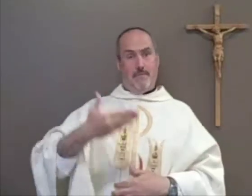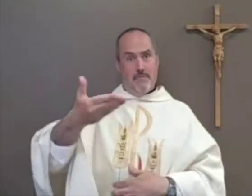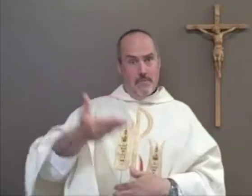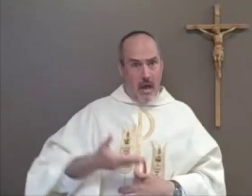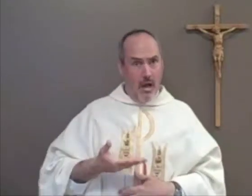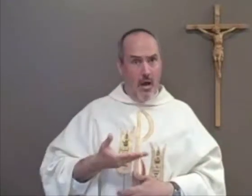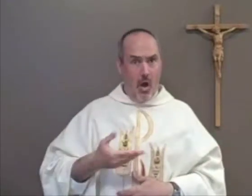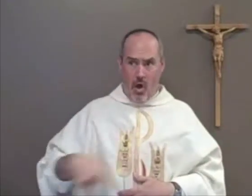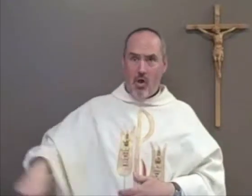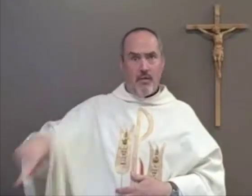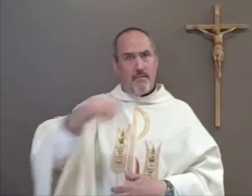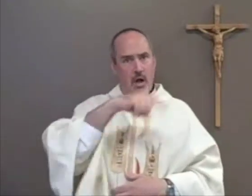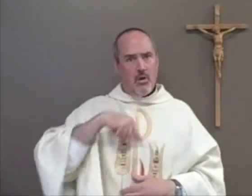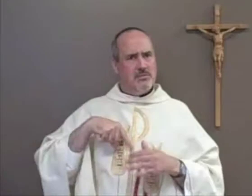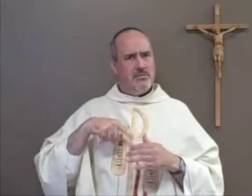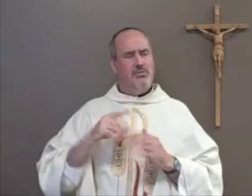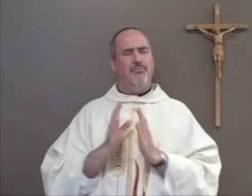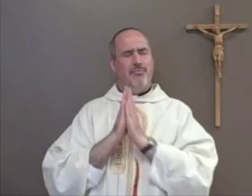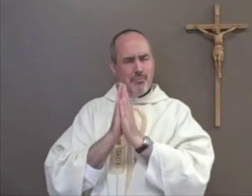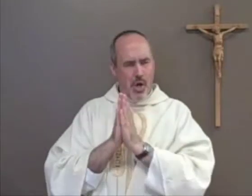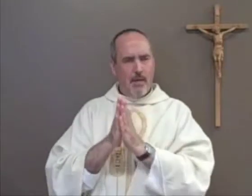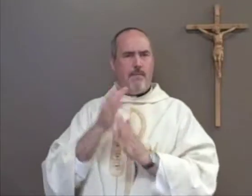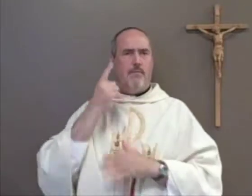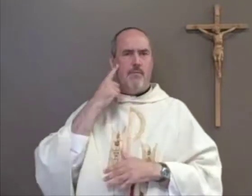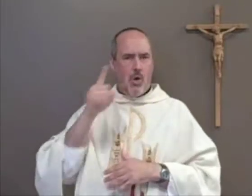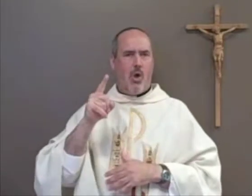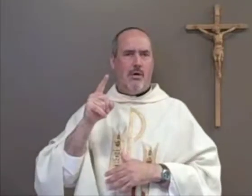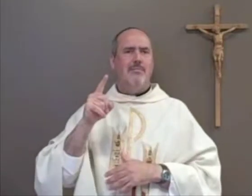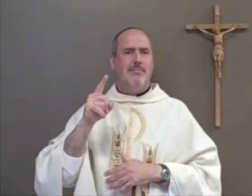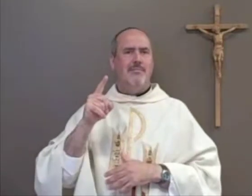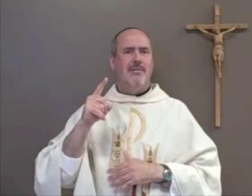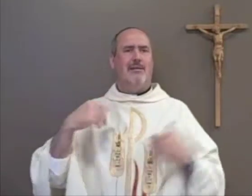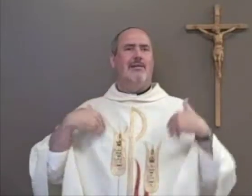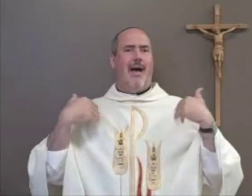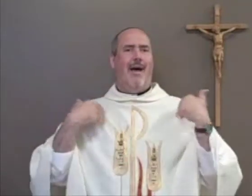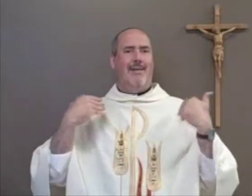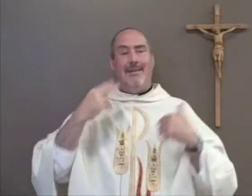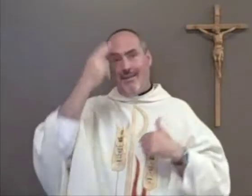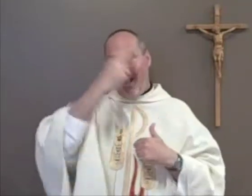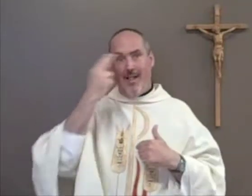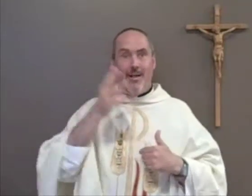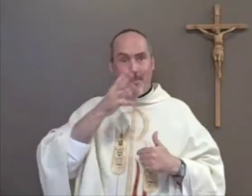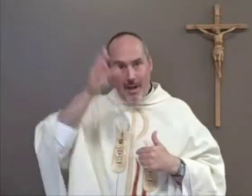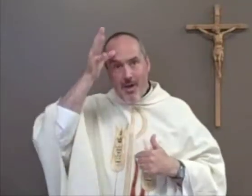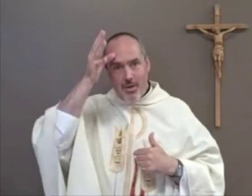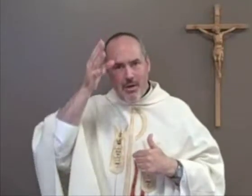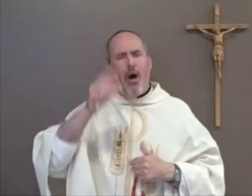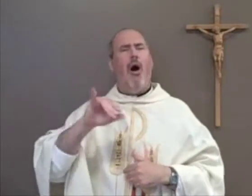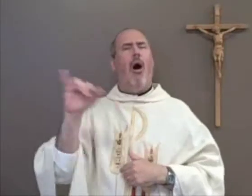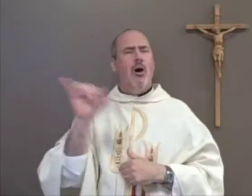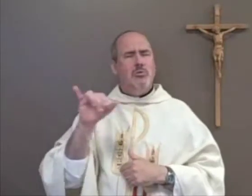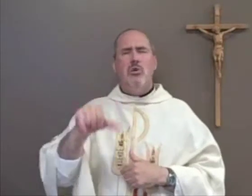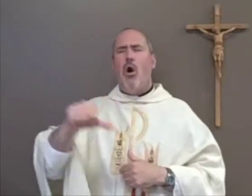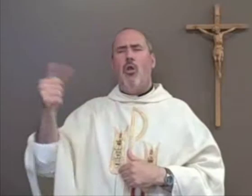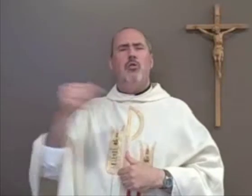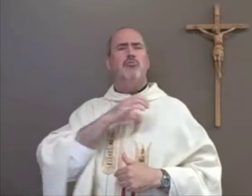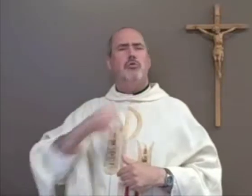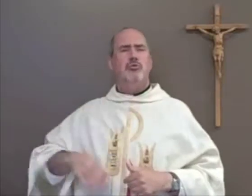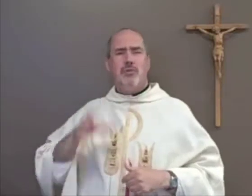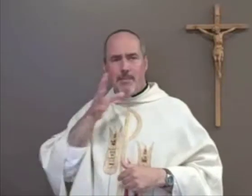Church. Now, I would invite you to pray for those parents that they're able to teach their child about Jesus and God and